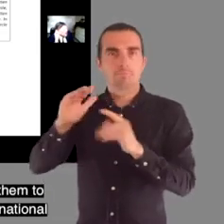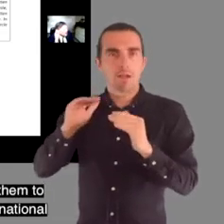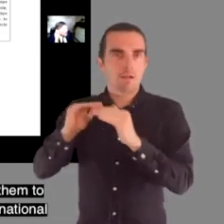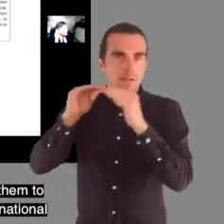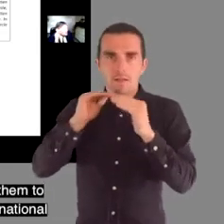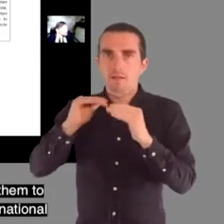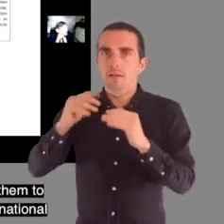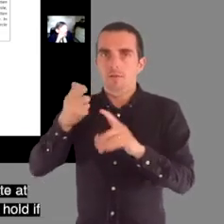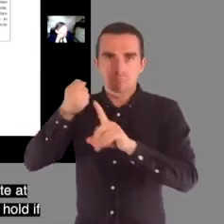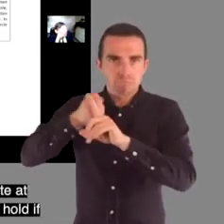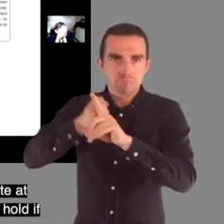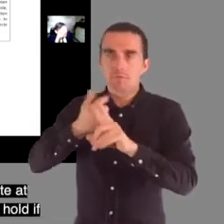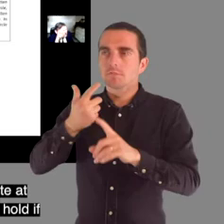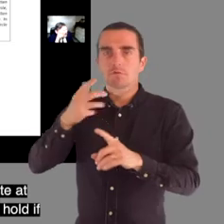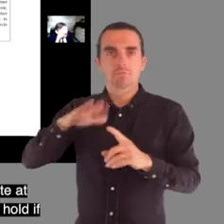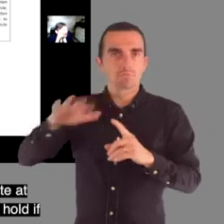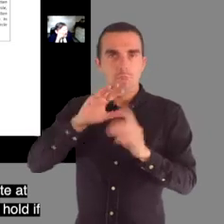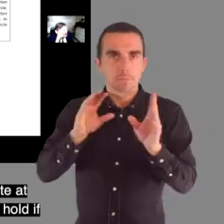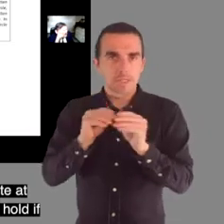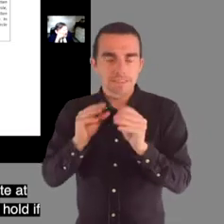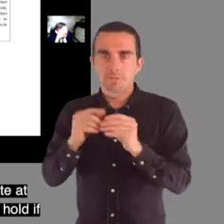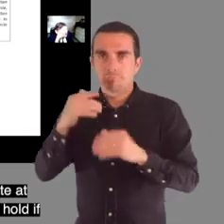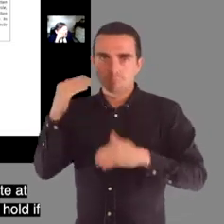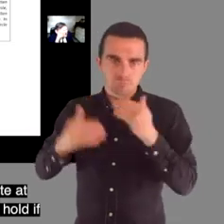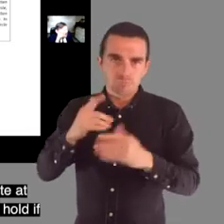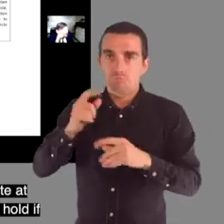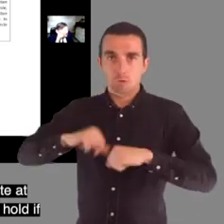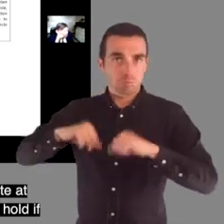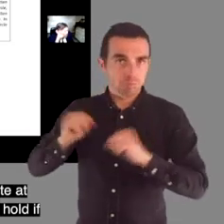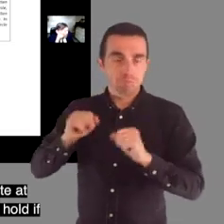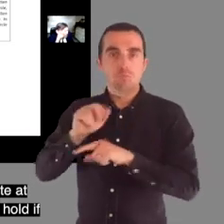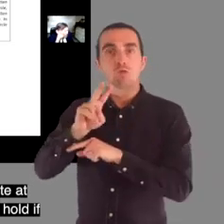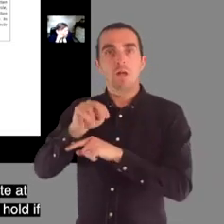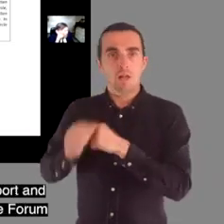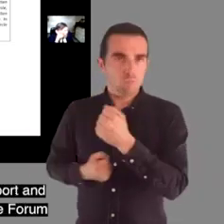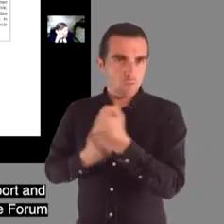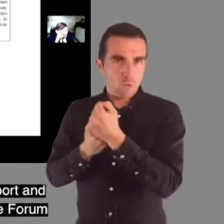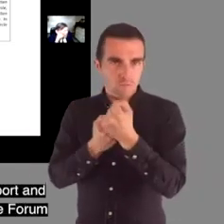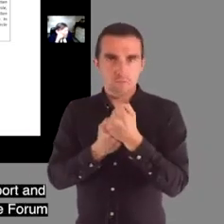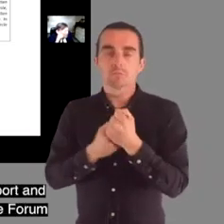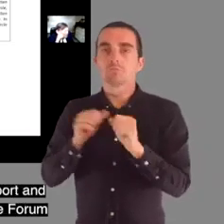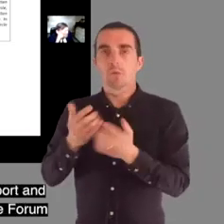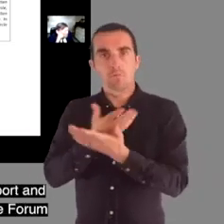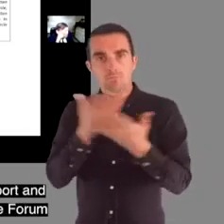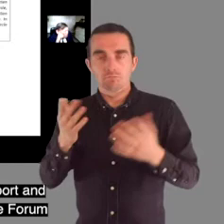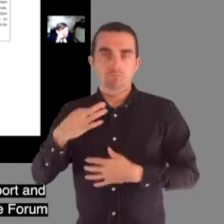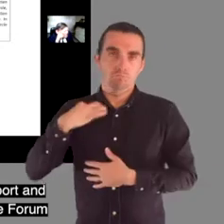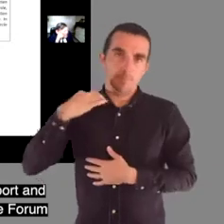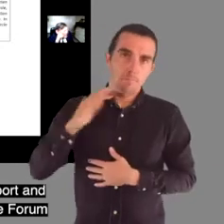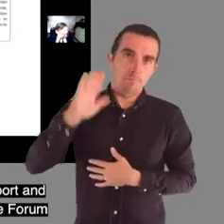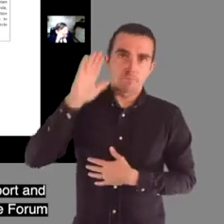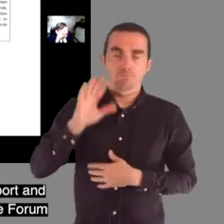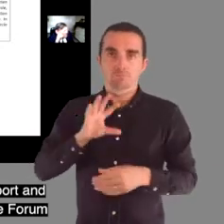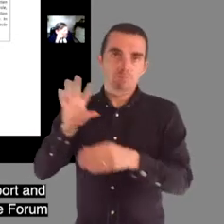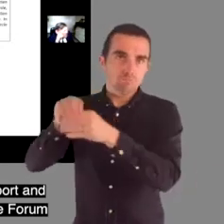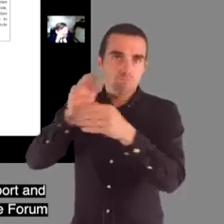can advocate the national level, but we can also advocate at regional meetings they have to hold if they agree to that with UN support,